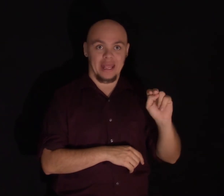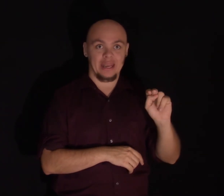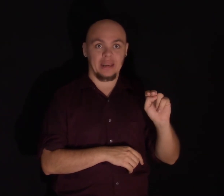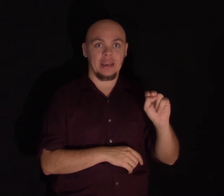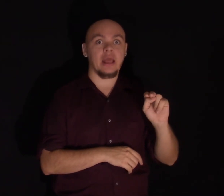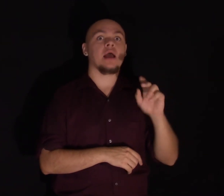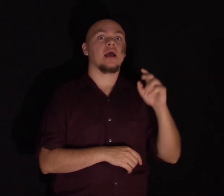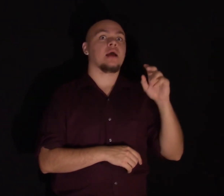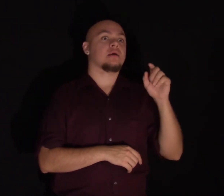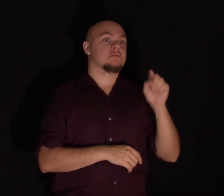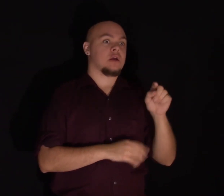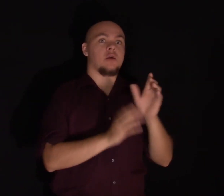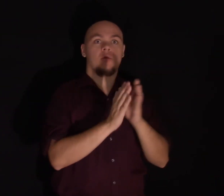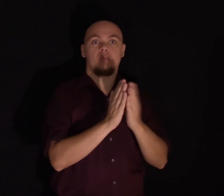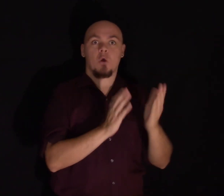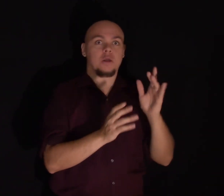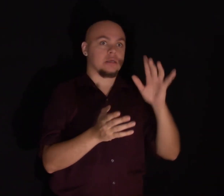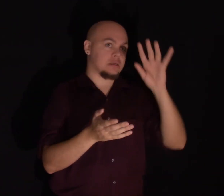then